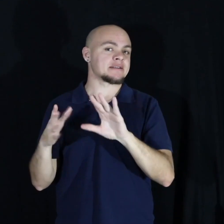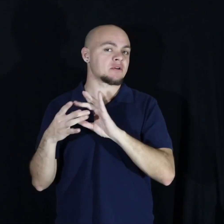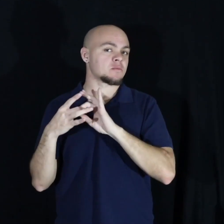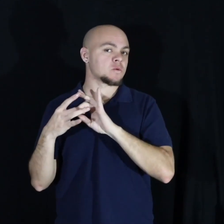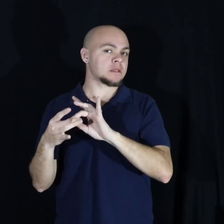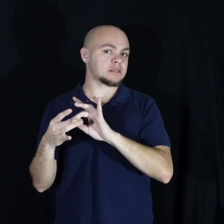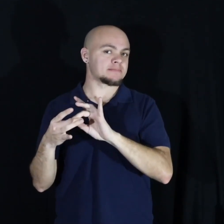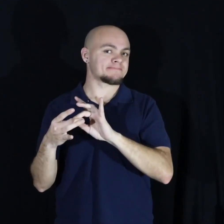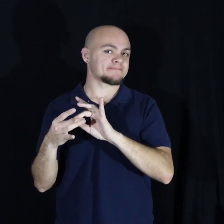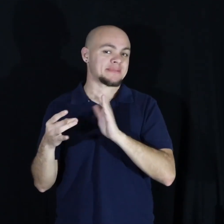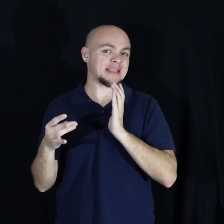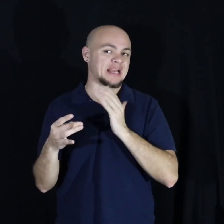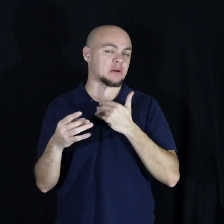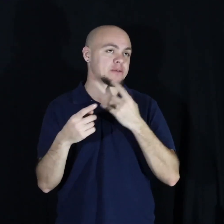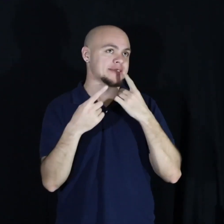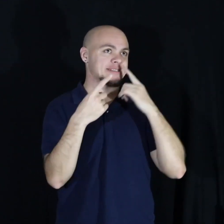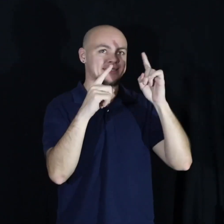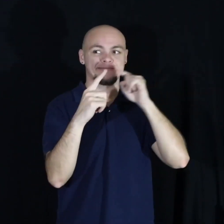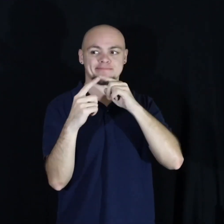our success.